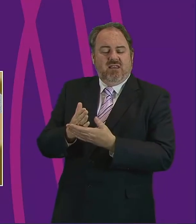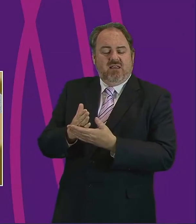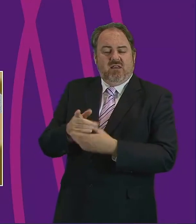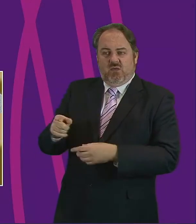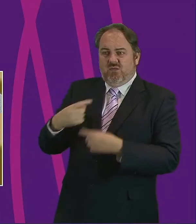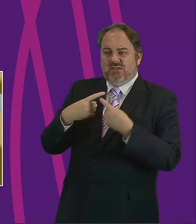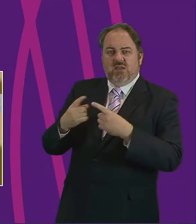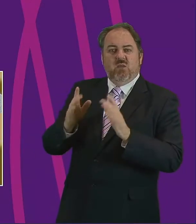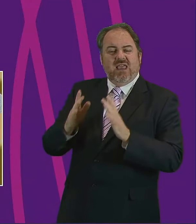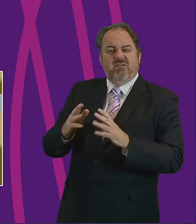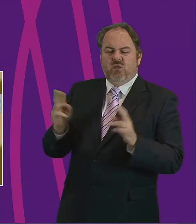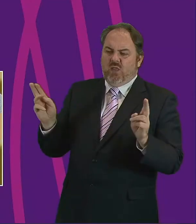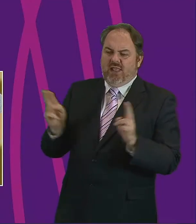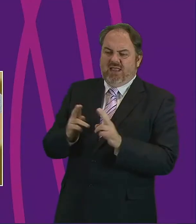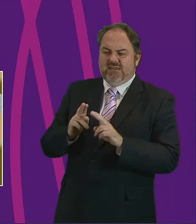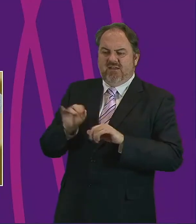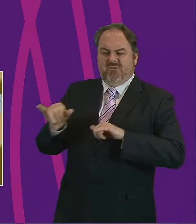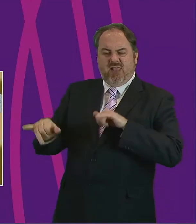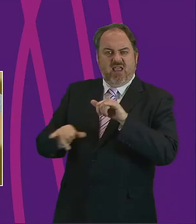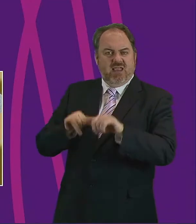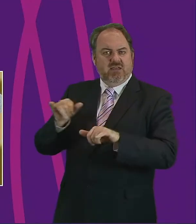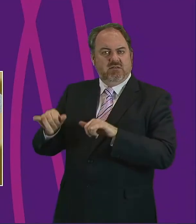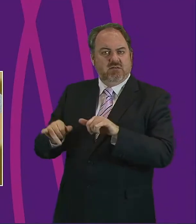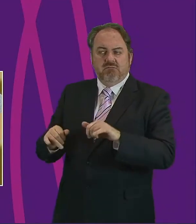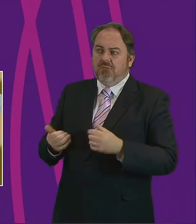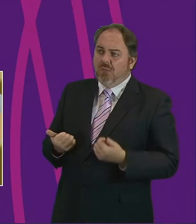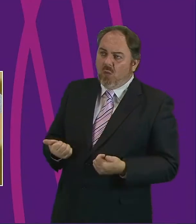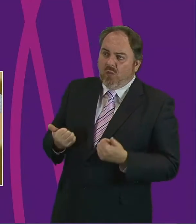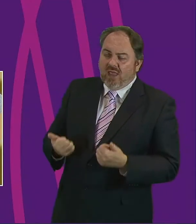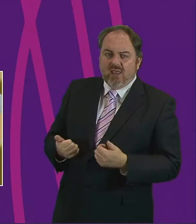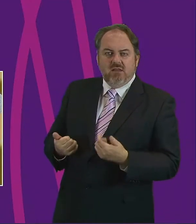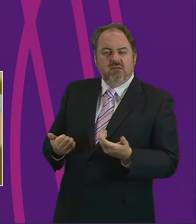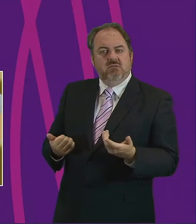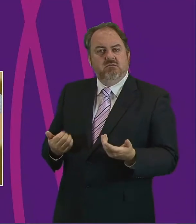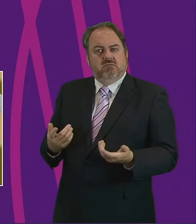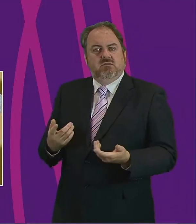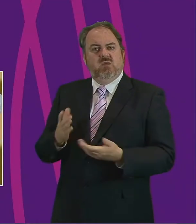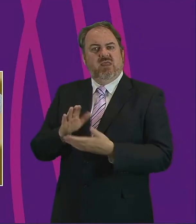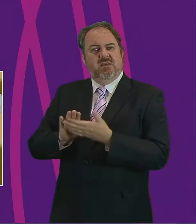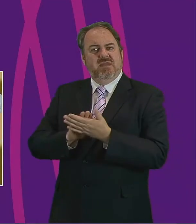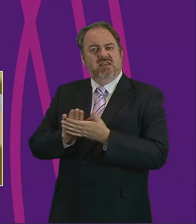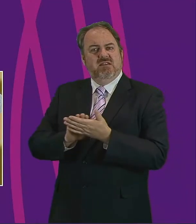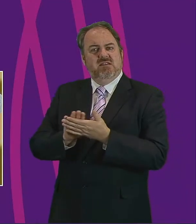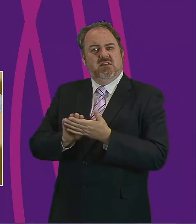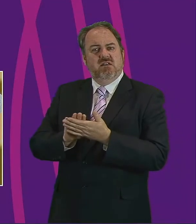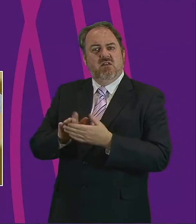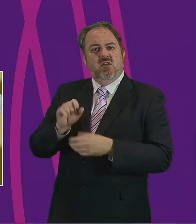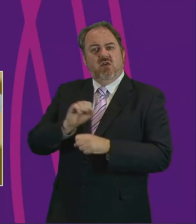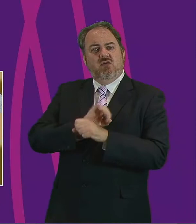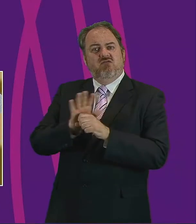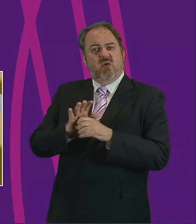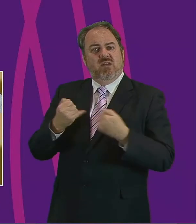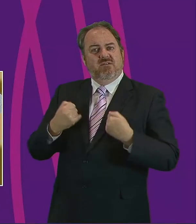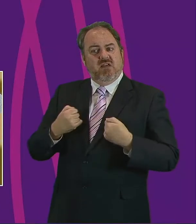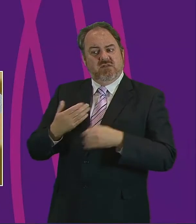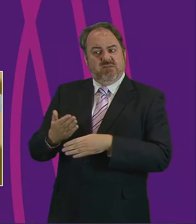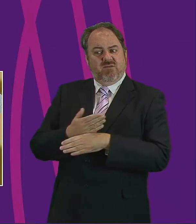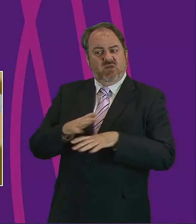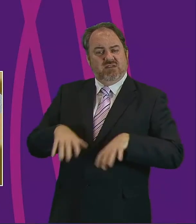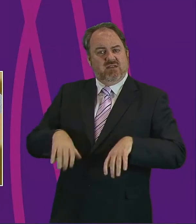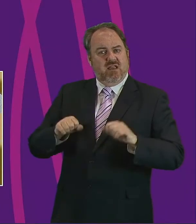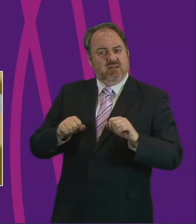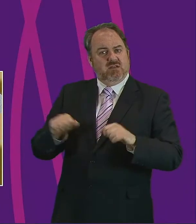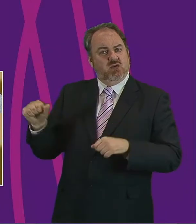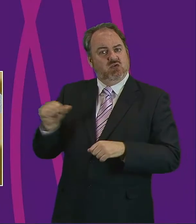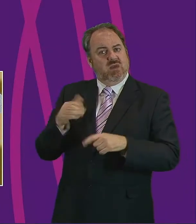to fly less. OK, how much lower than the pre-COVID level of aviation does the First Minister think we should be